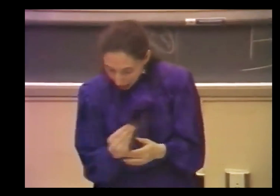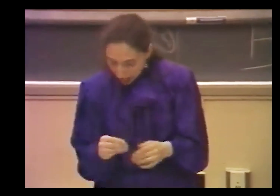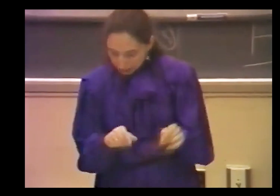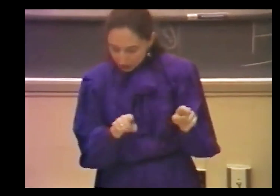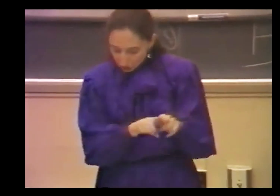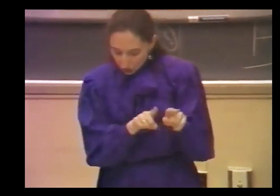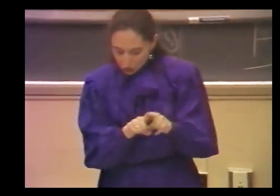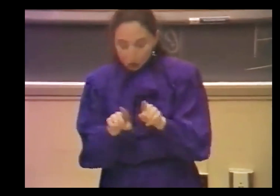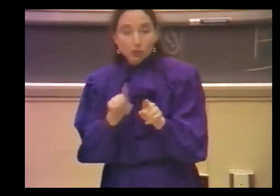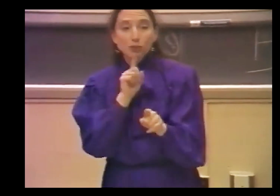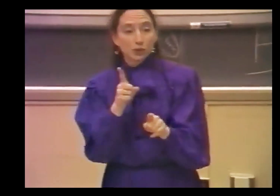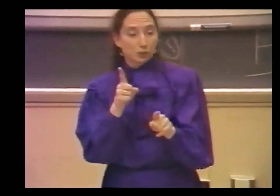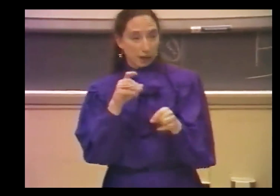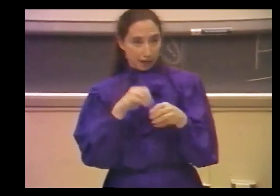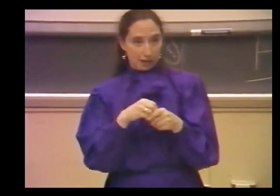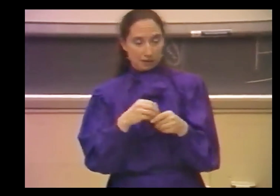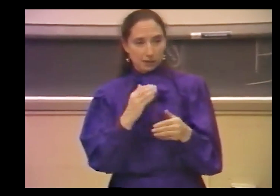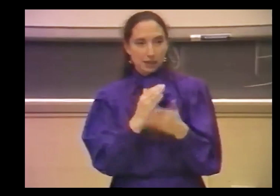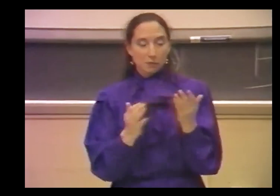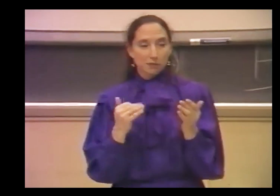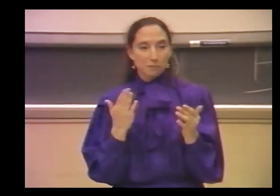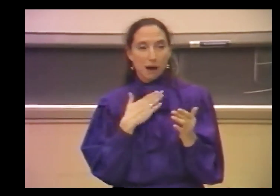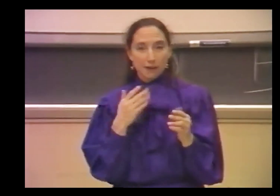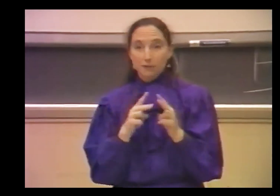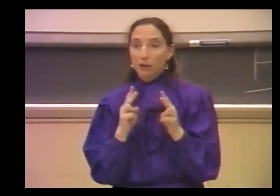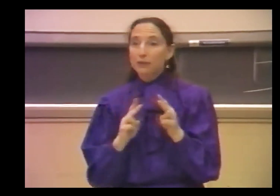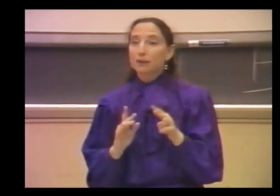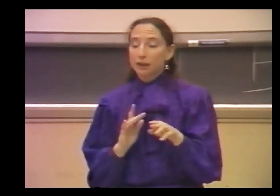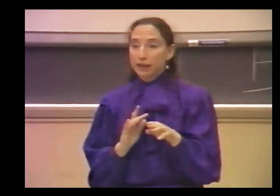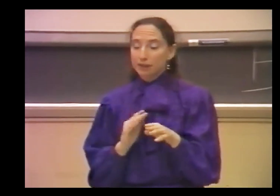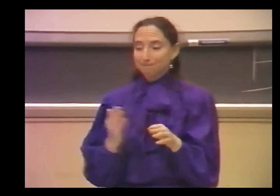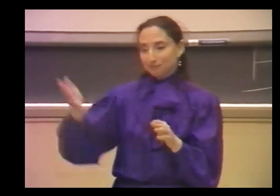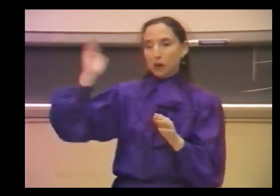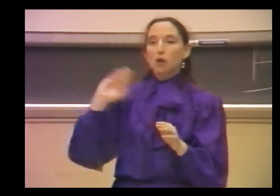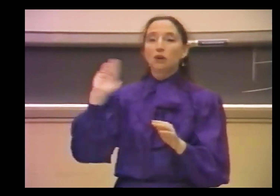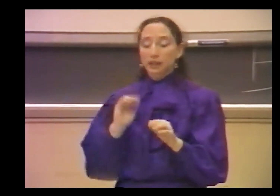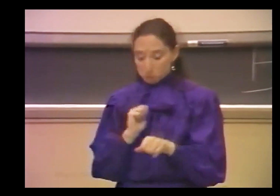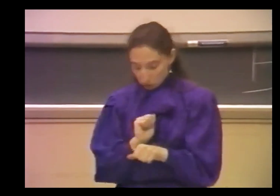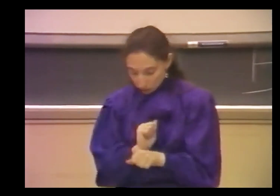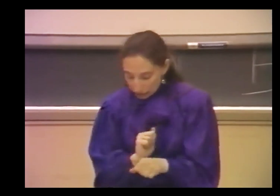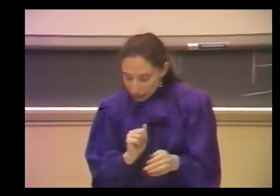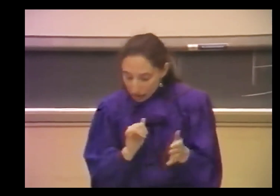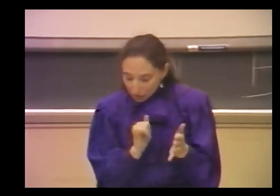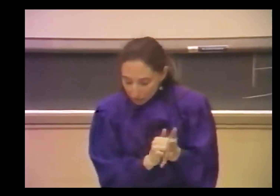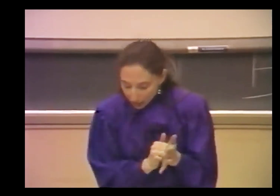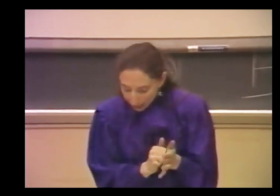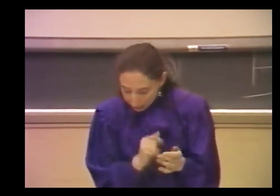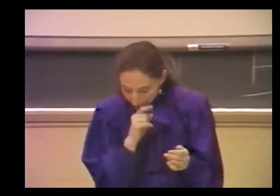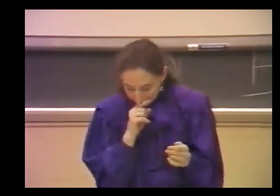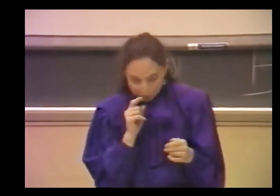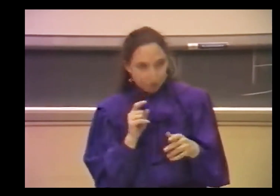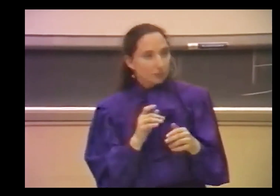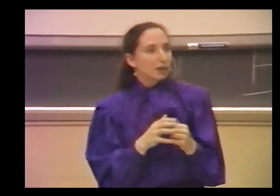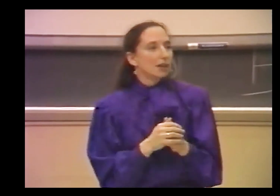And it's also true in some of my very, very early work that